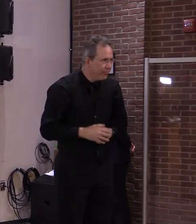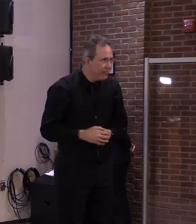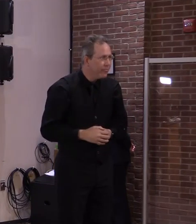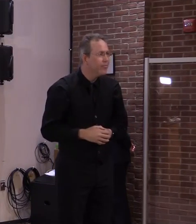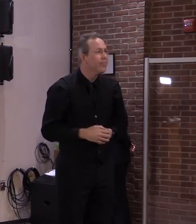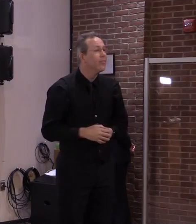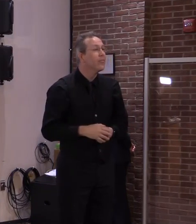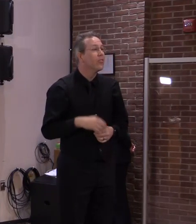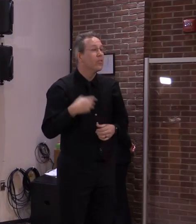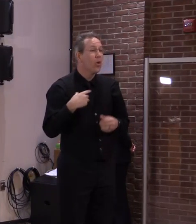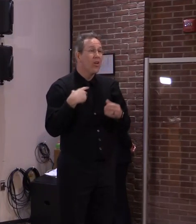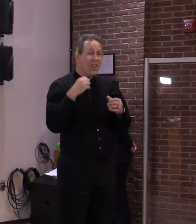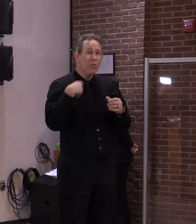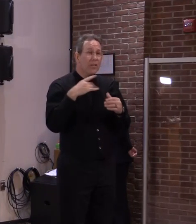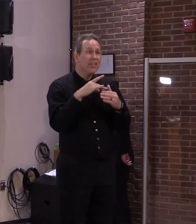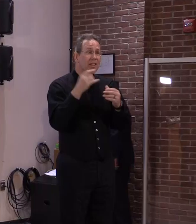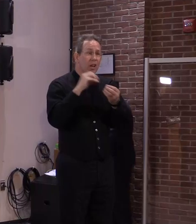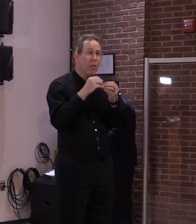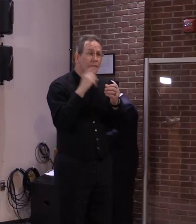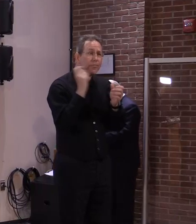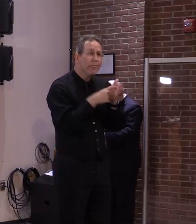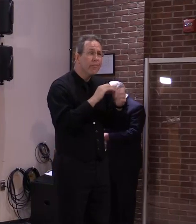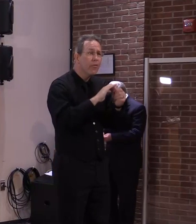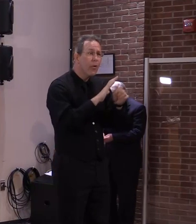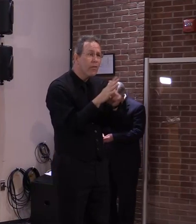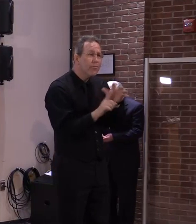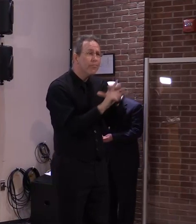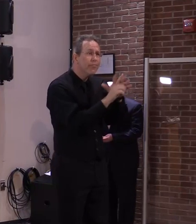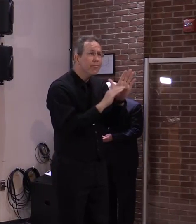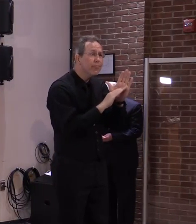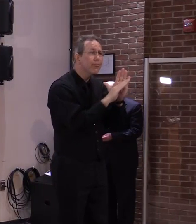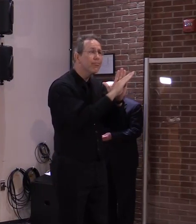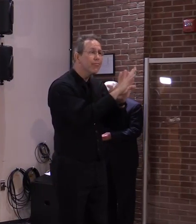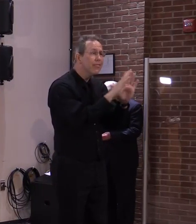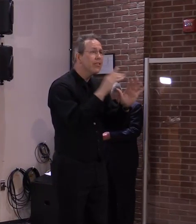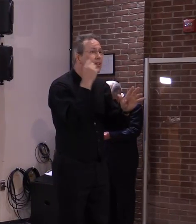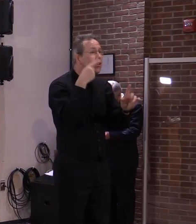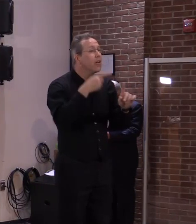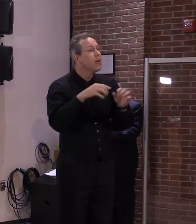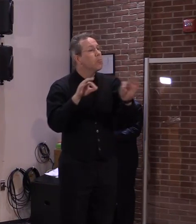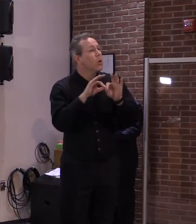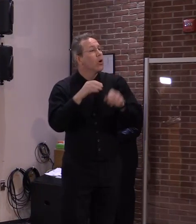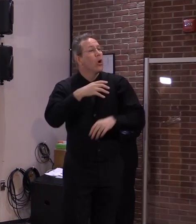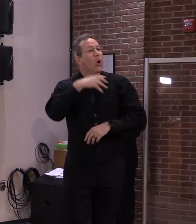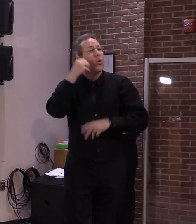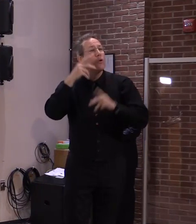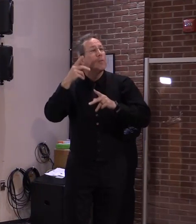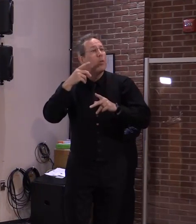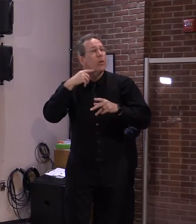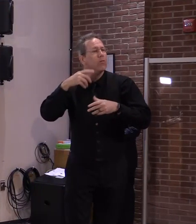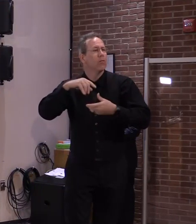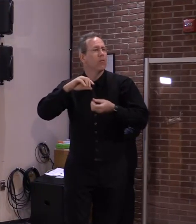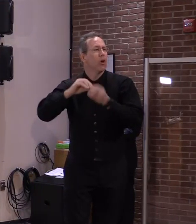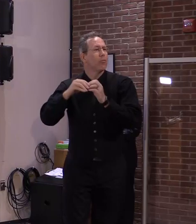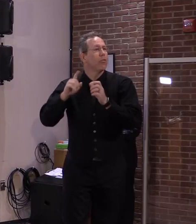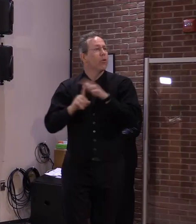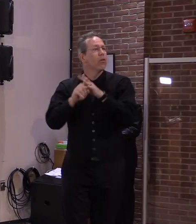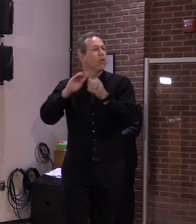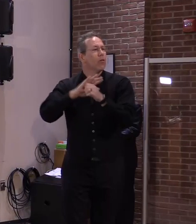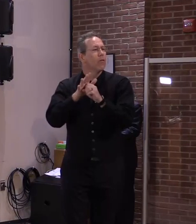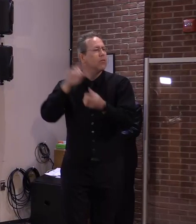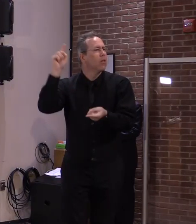significantly amongst those most vulnerable, those over 65. This shows that vaccines work.